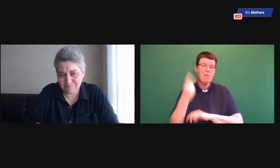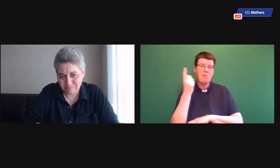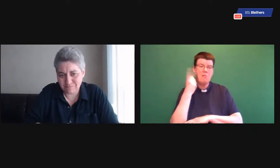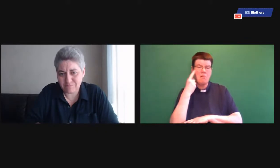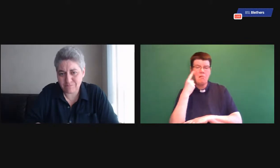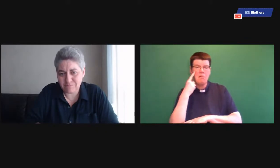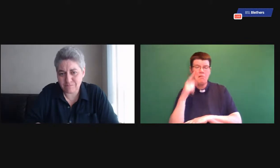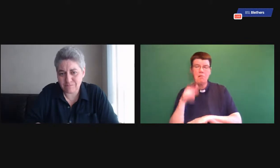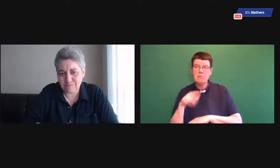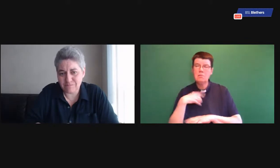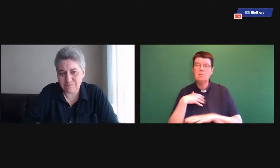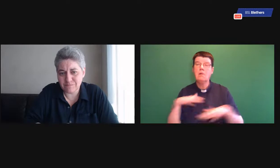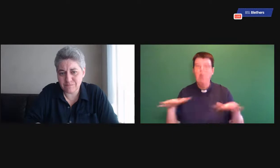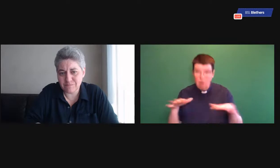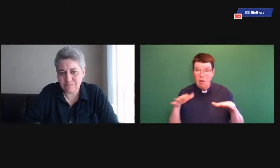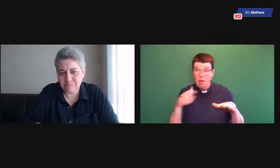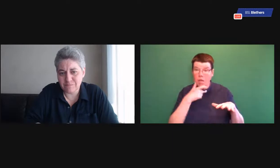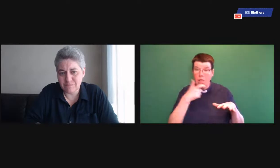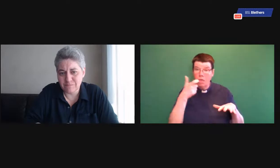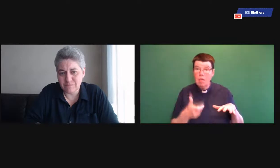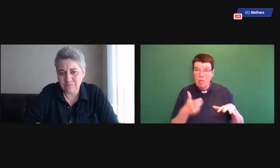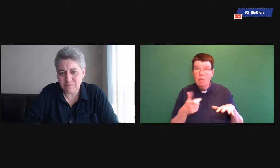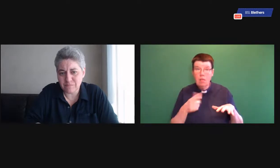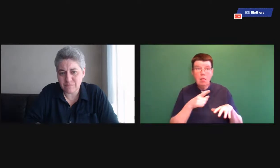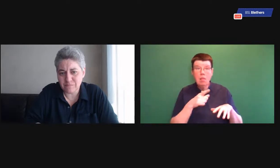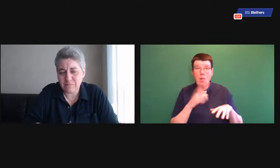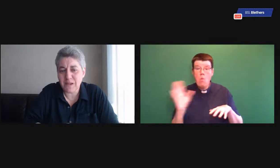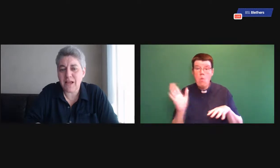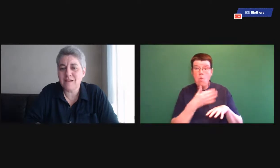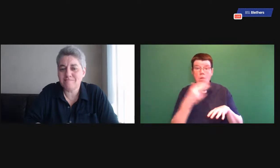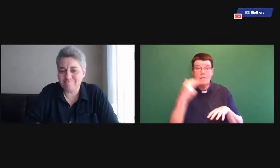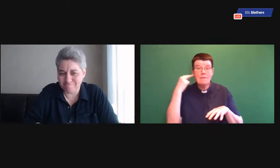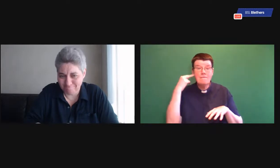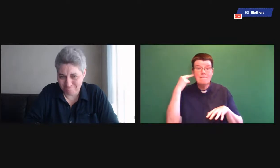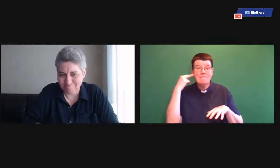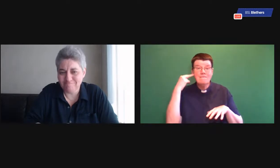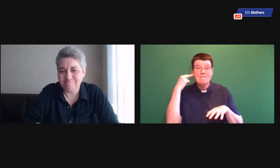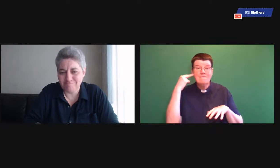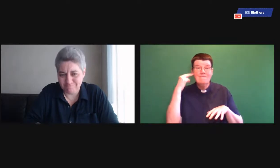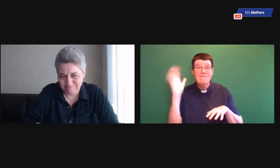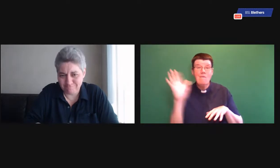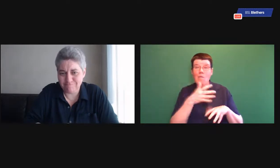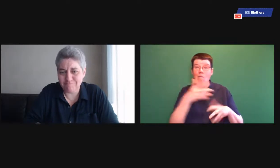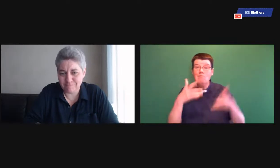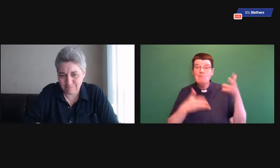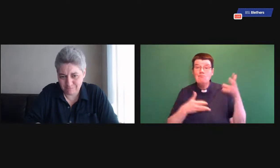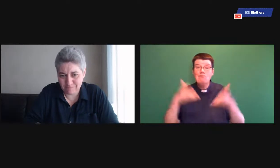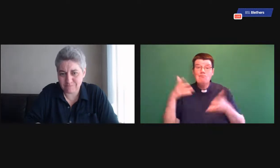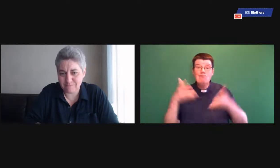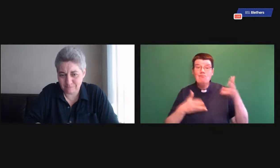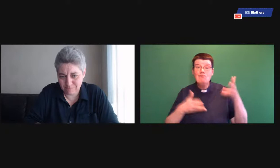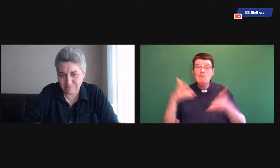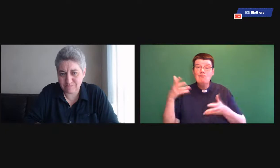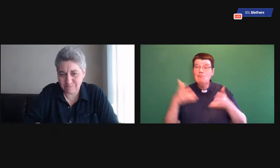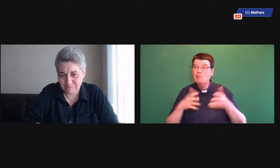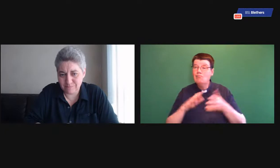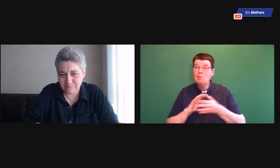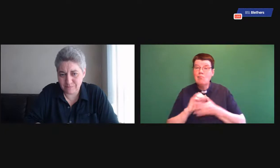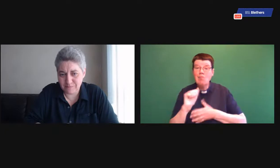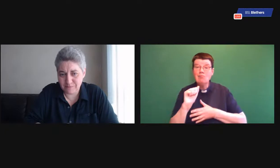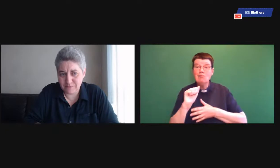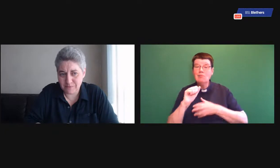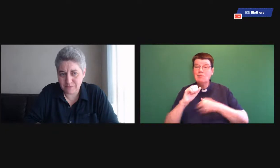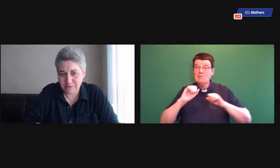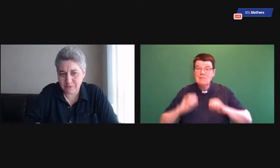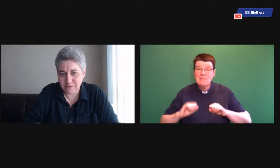of us had went there just to have a wee nosy, really. And honest to goodness, we were absolutely shocked. Everybody was